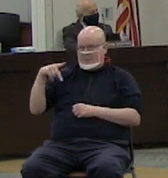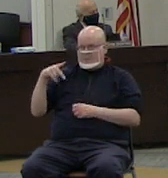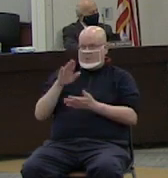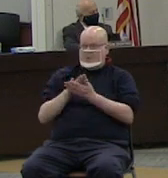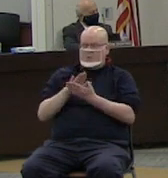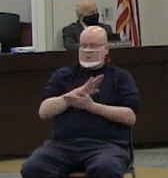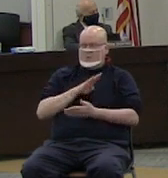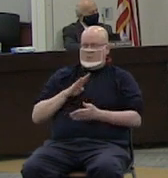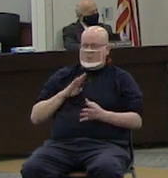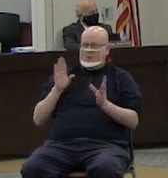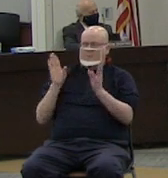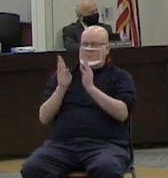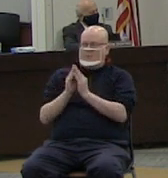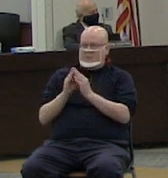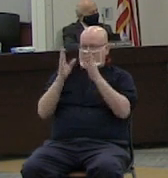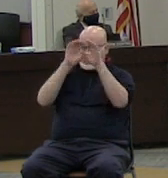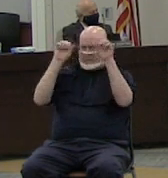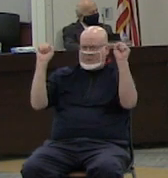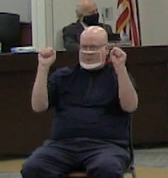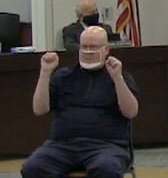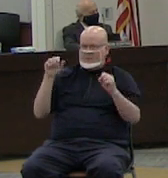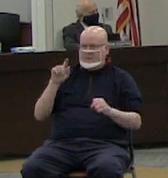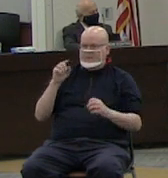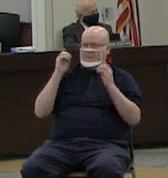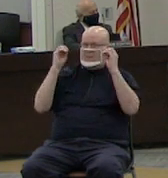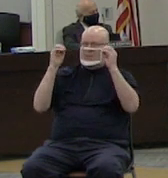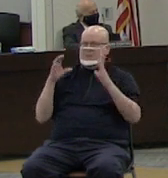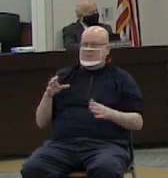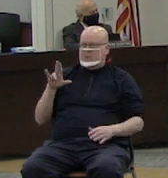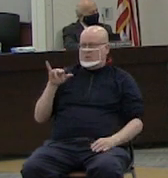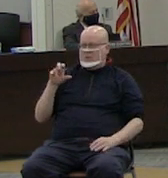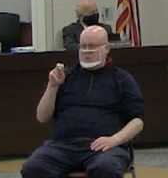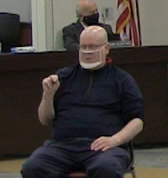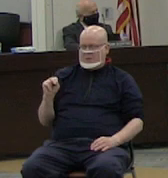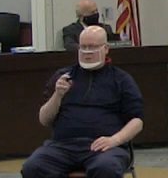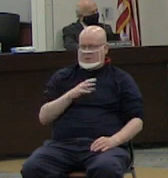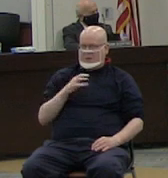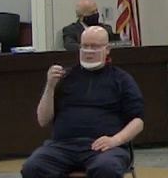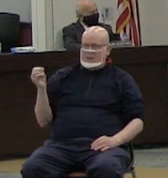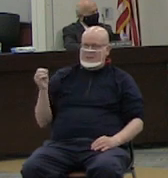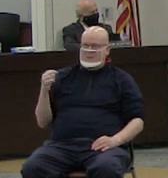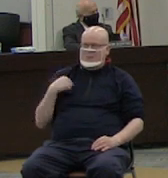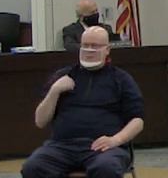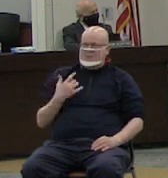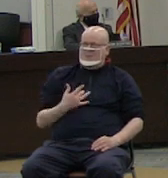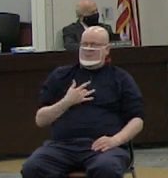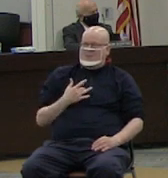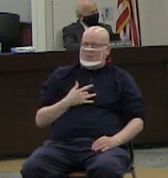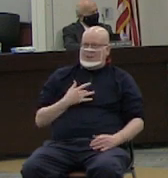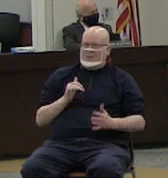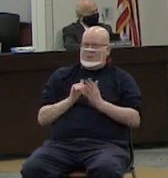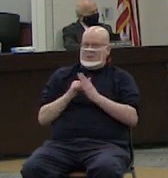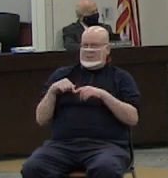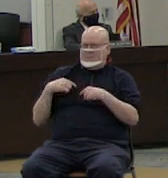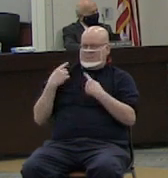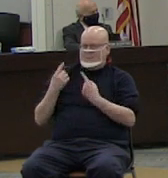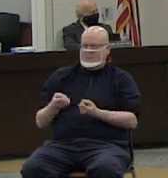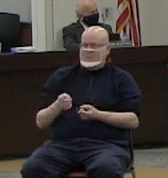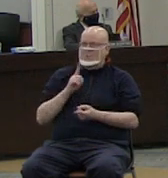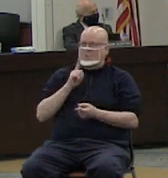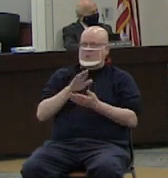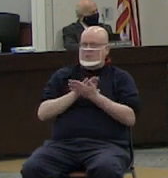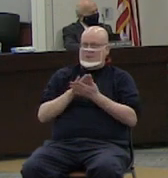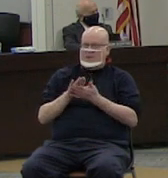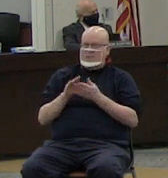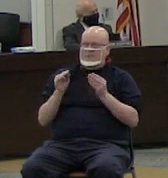with the president of the teachers union. And it was felt that over the course of time, it would be nice